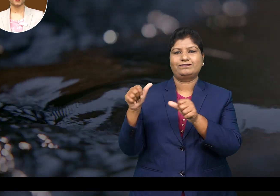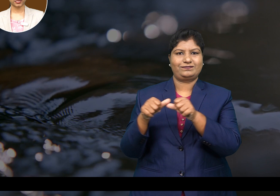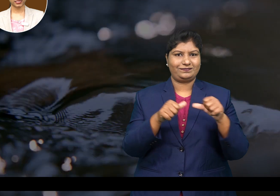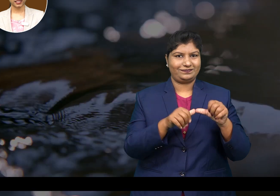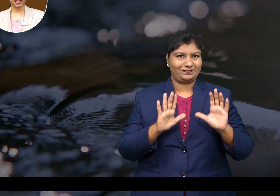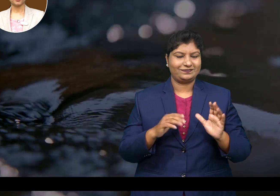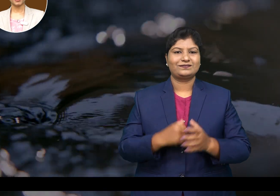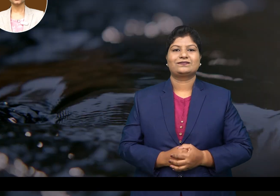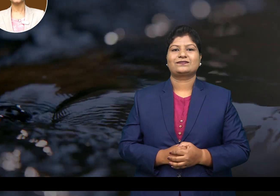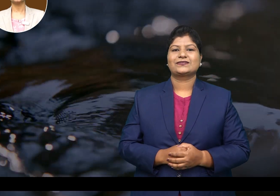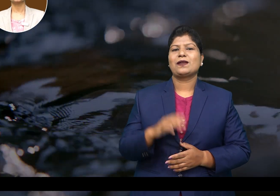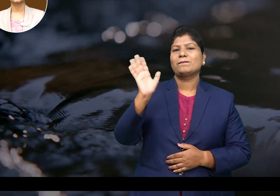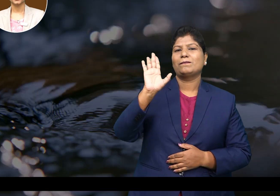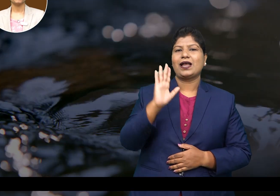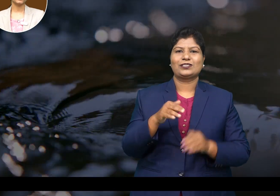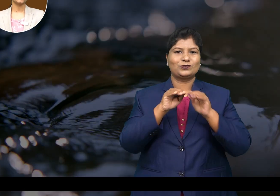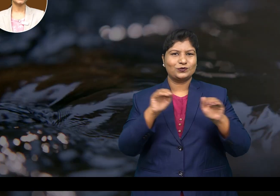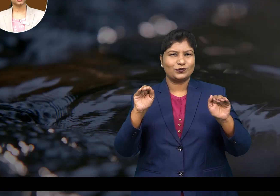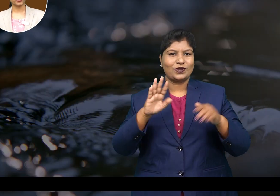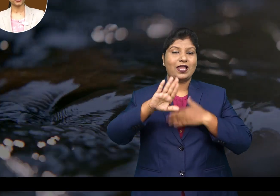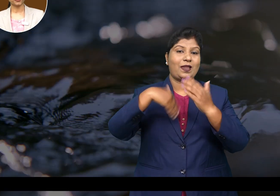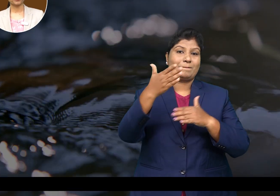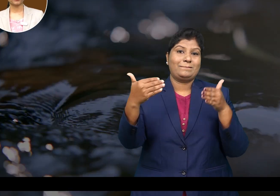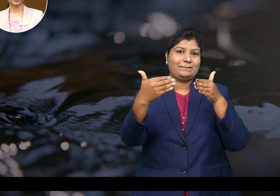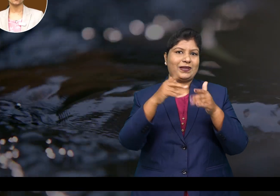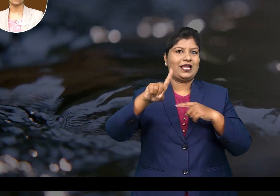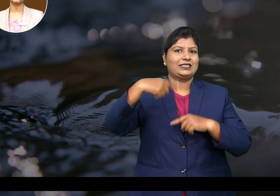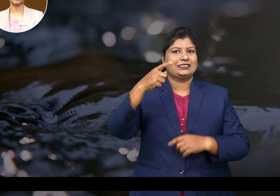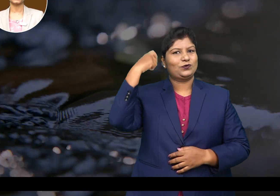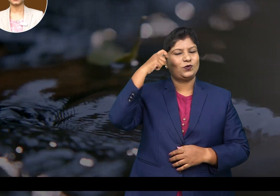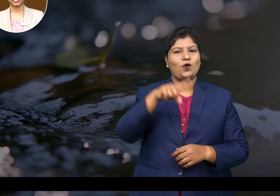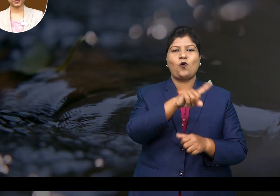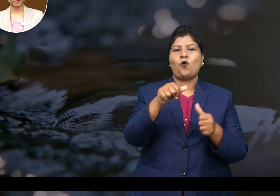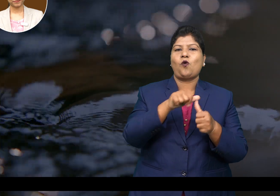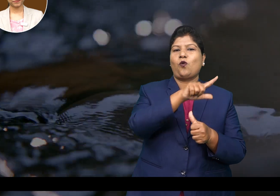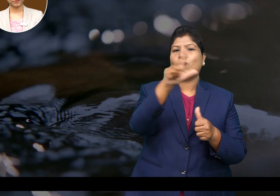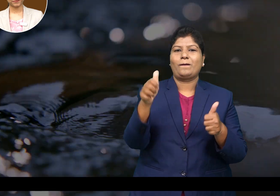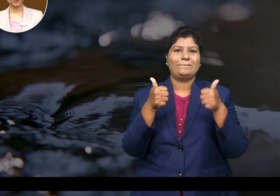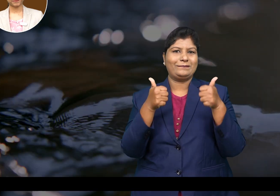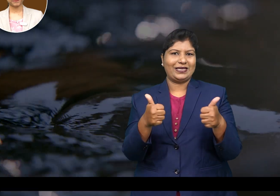Bye children. Meet you in the next video. All the best.